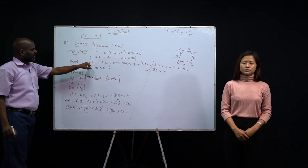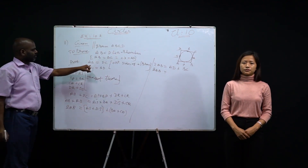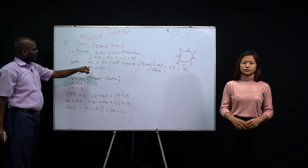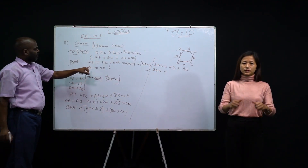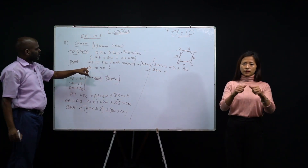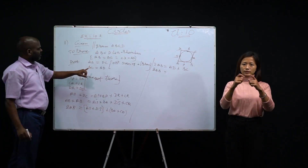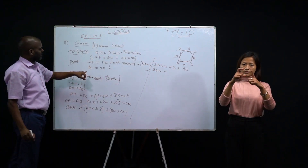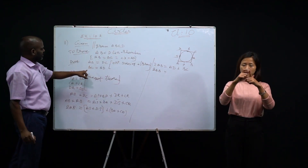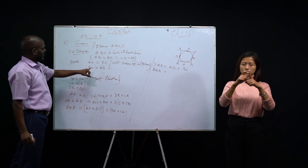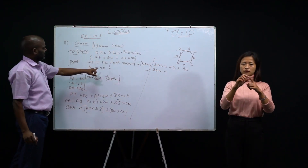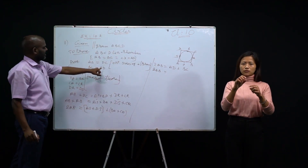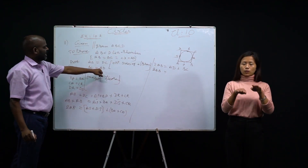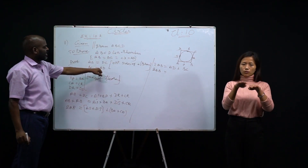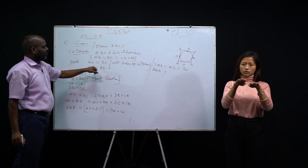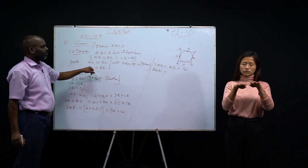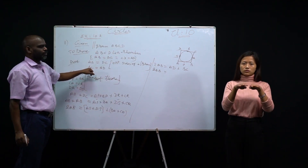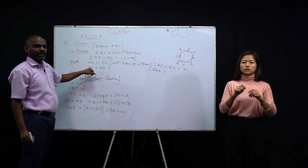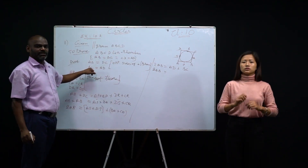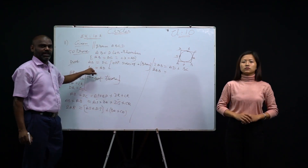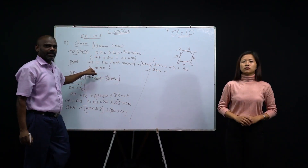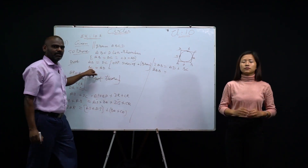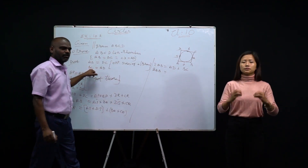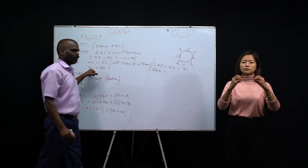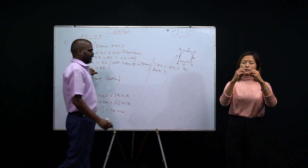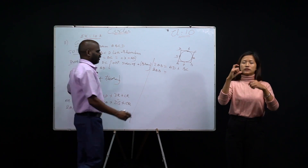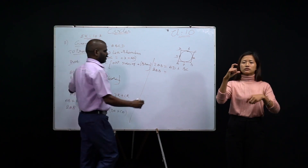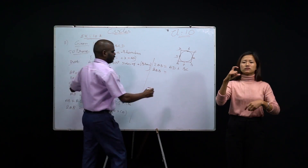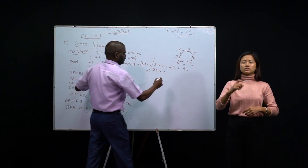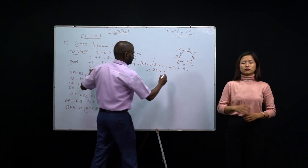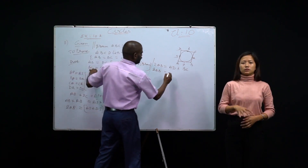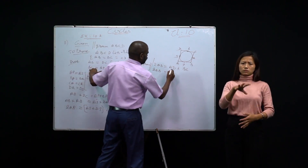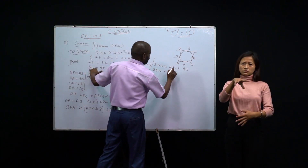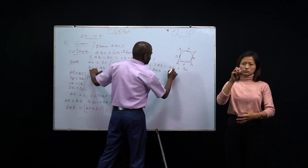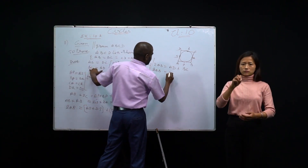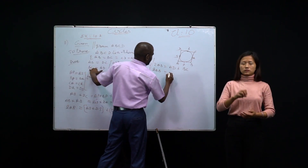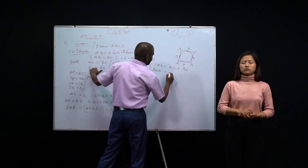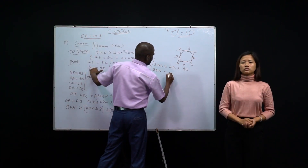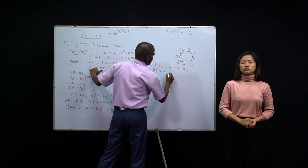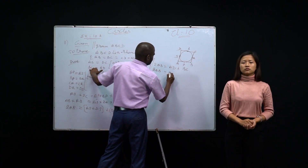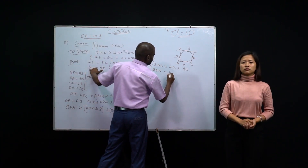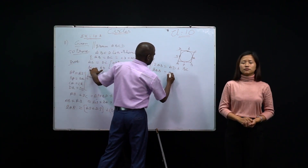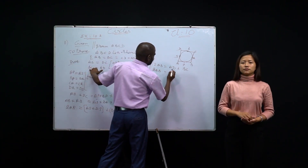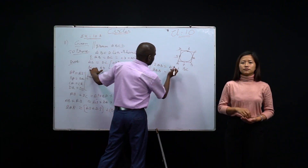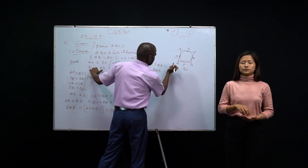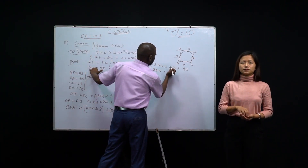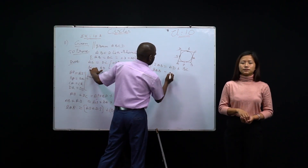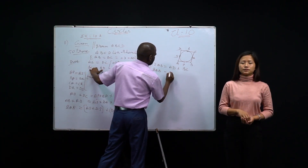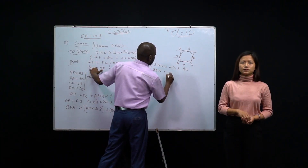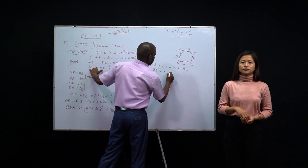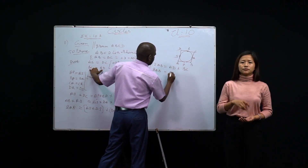AD equal to what? AD equal to BC, right? We already got. So in place of AD, what you can write?